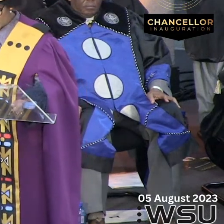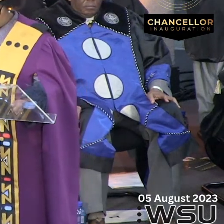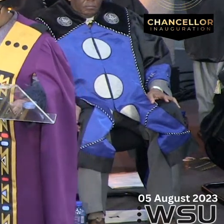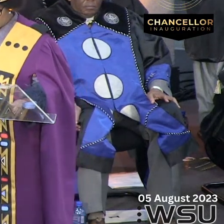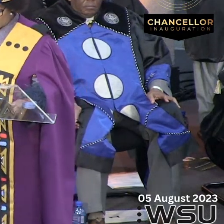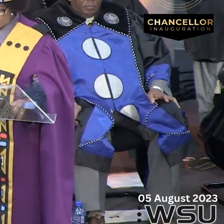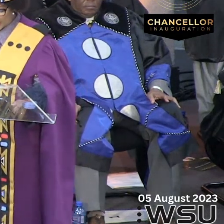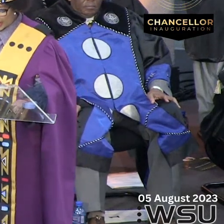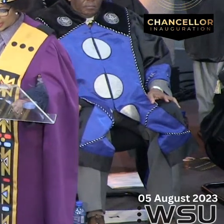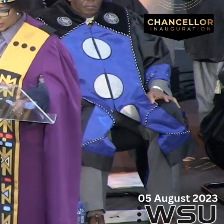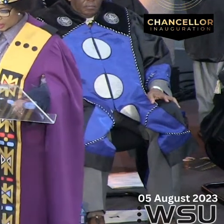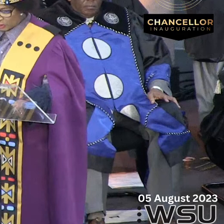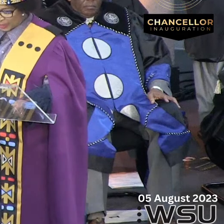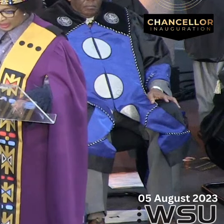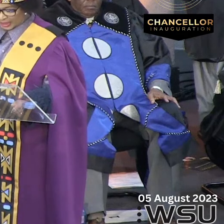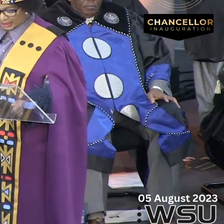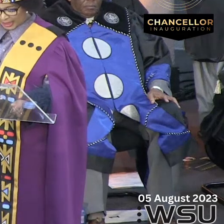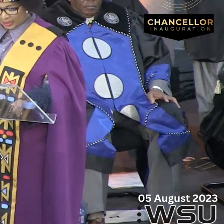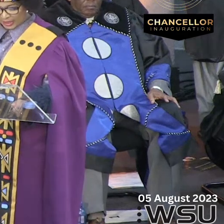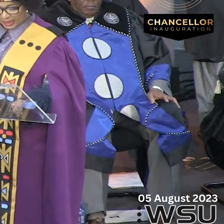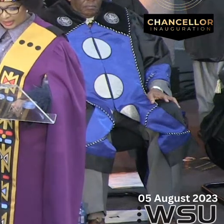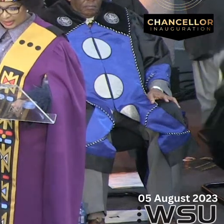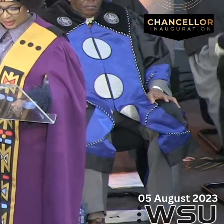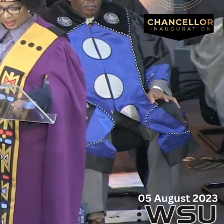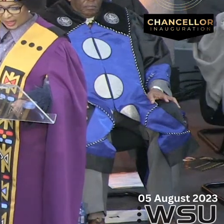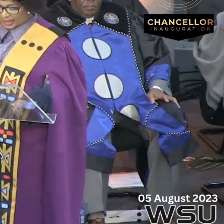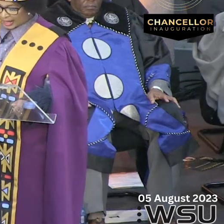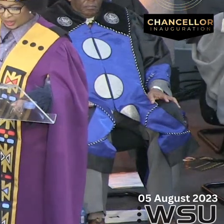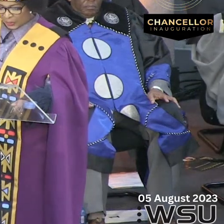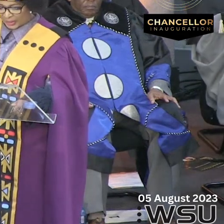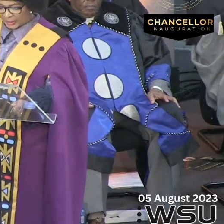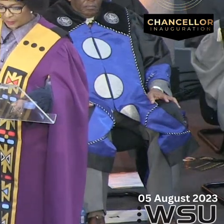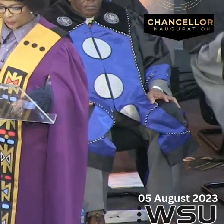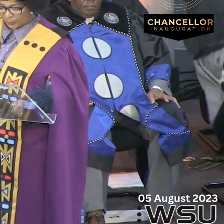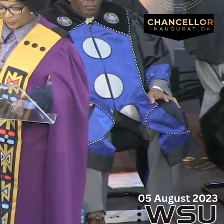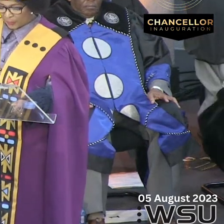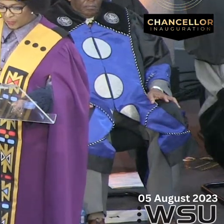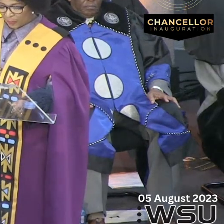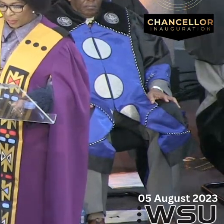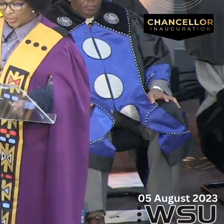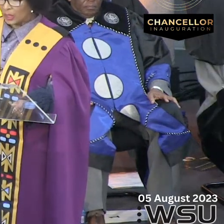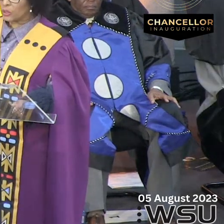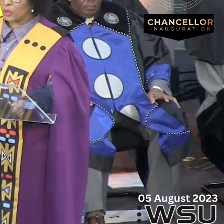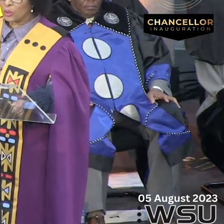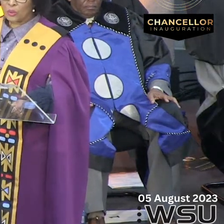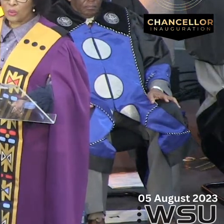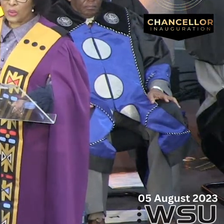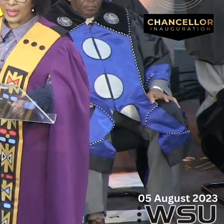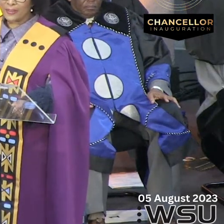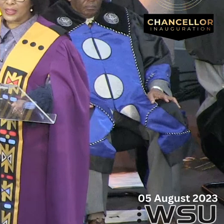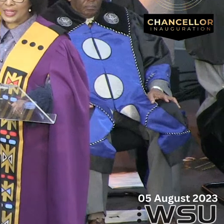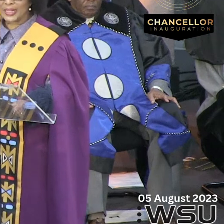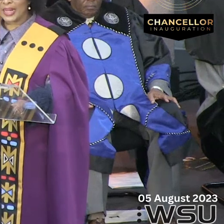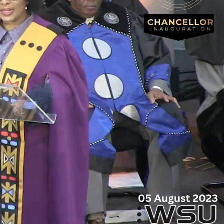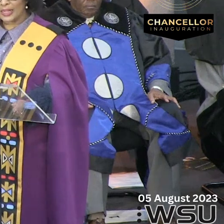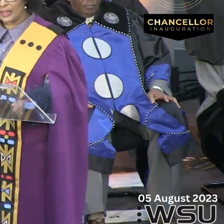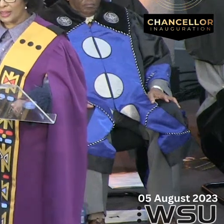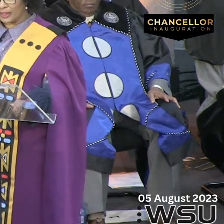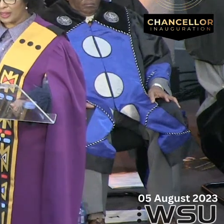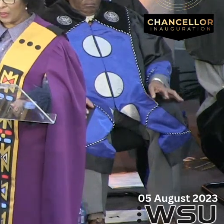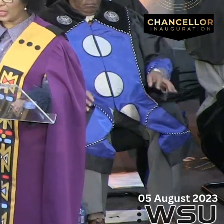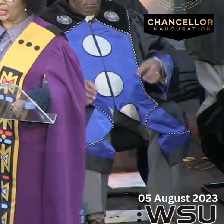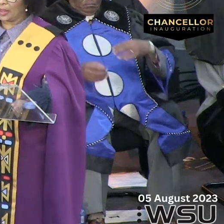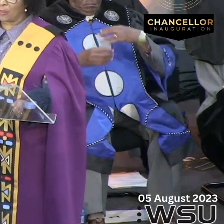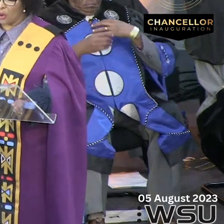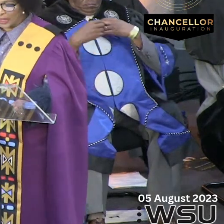continue to contribute to the pipeline of black chartered accountants in other ways. So when I started